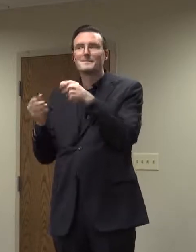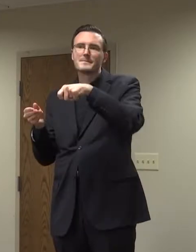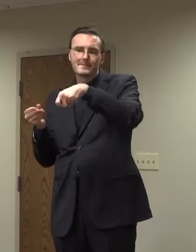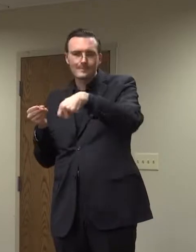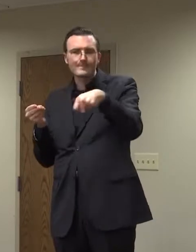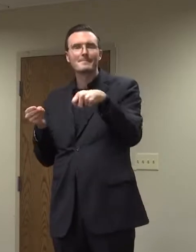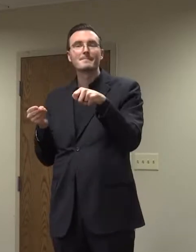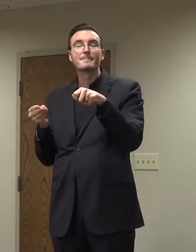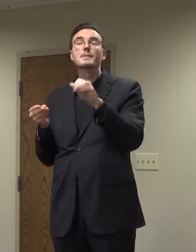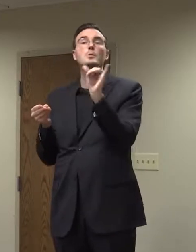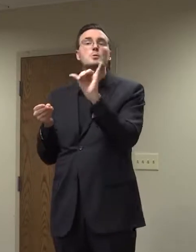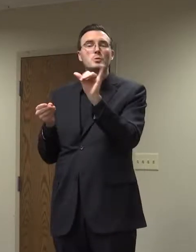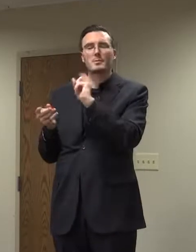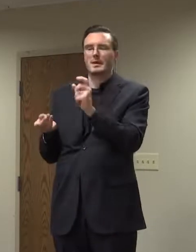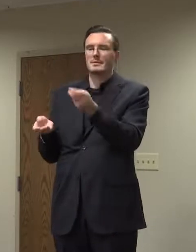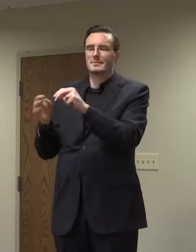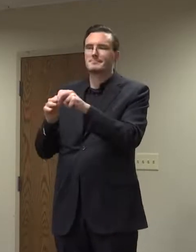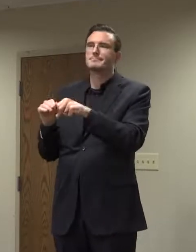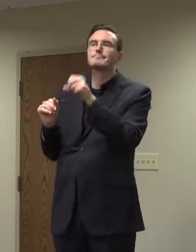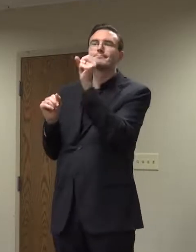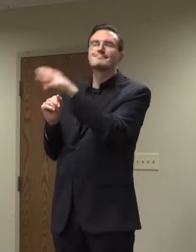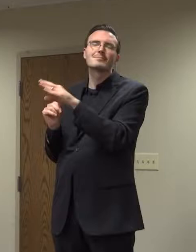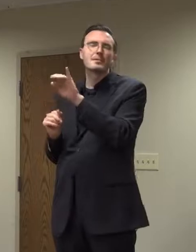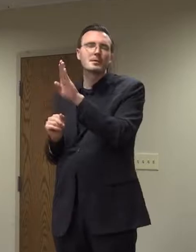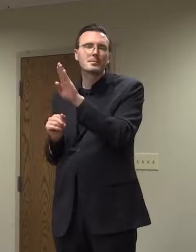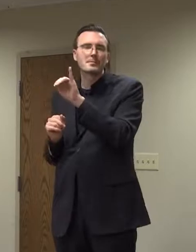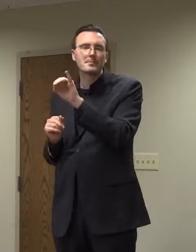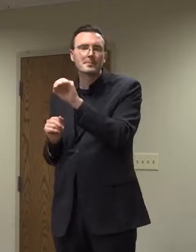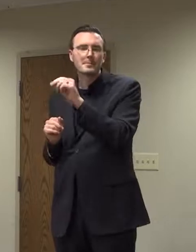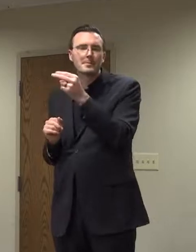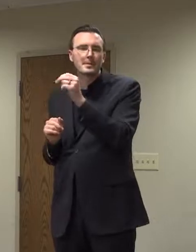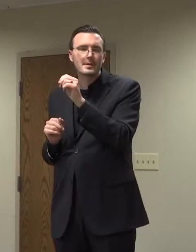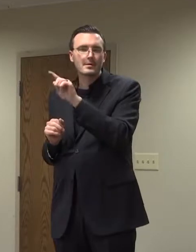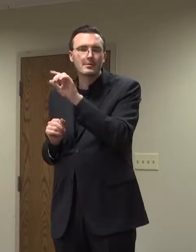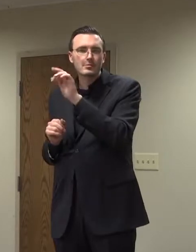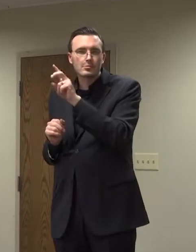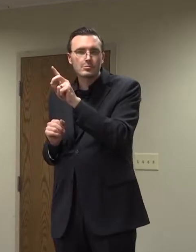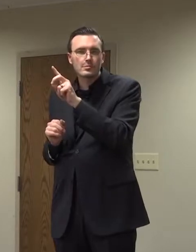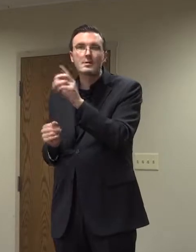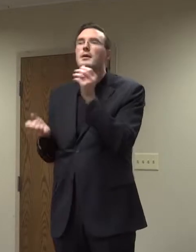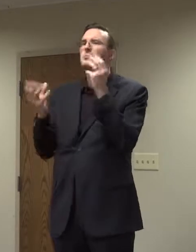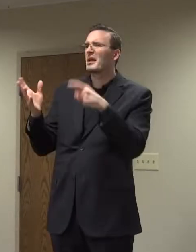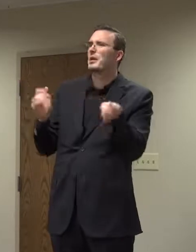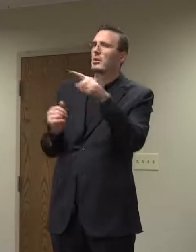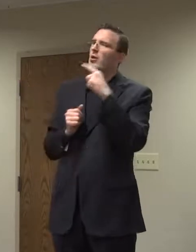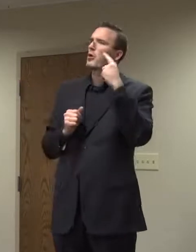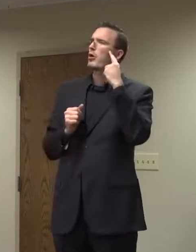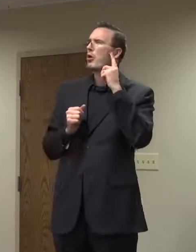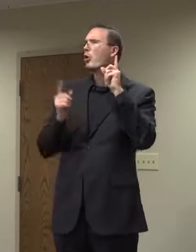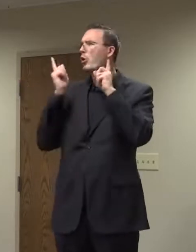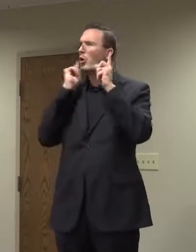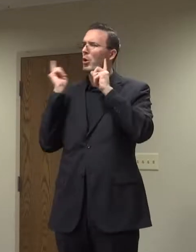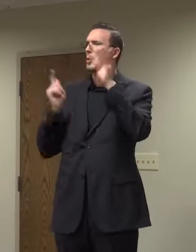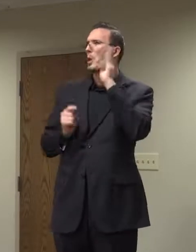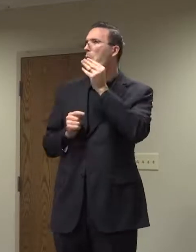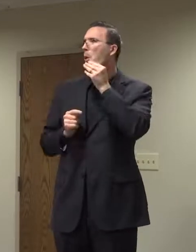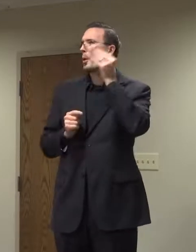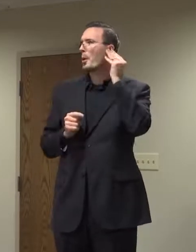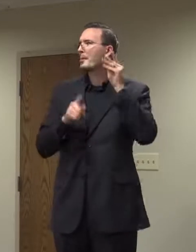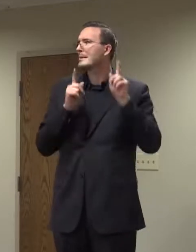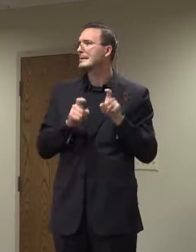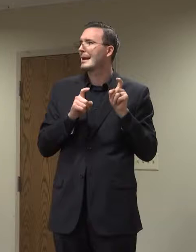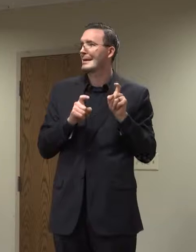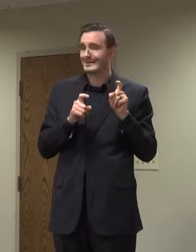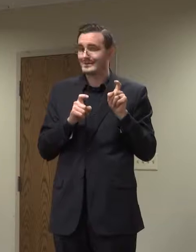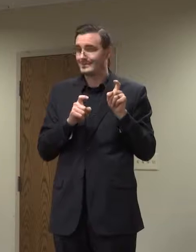waste disposal capability. So for those of you who've been thinking about the home test and how easy this will be, this is definitely a test that still needs